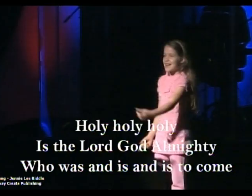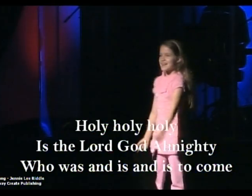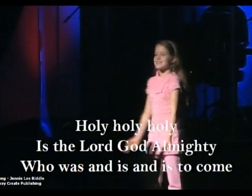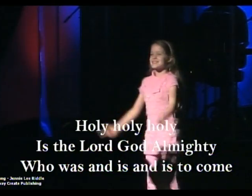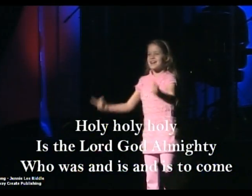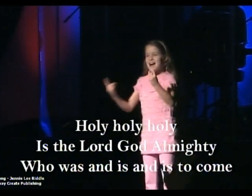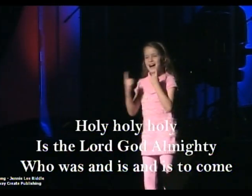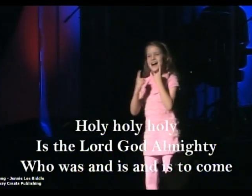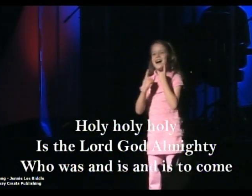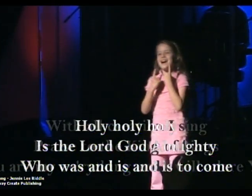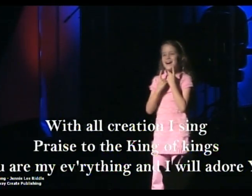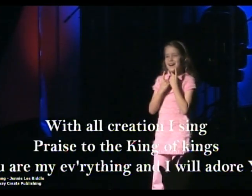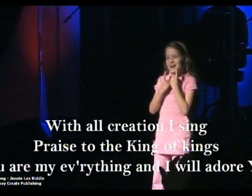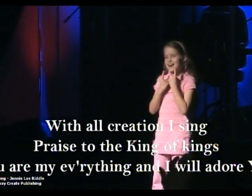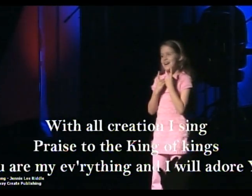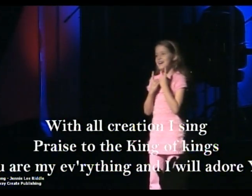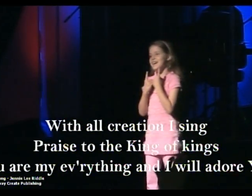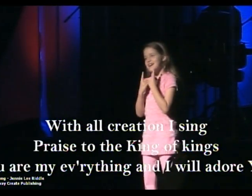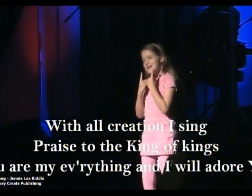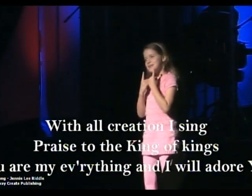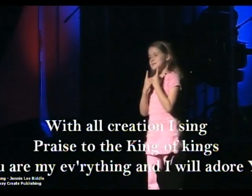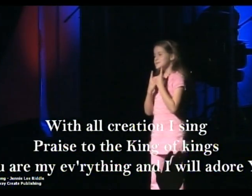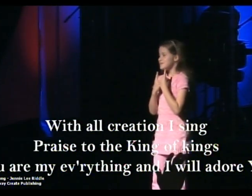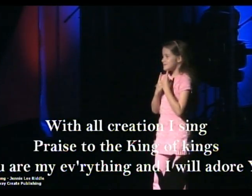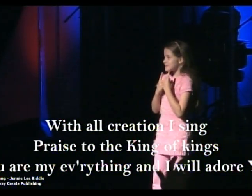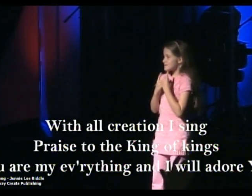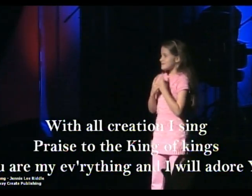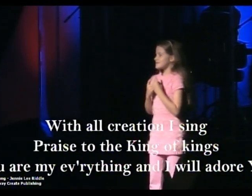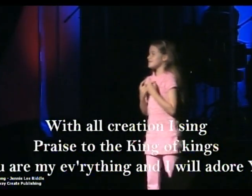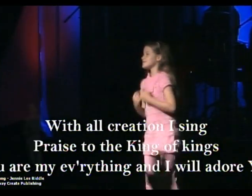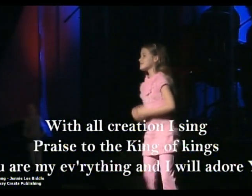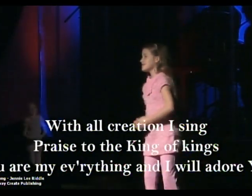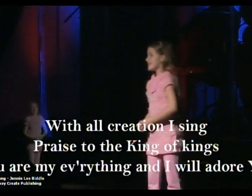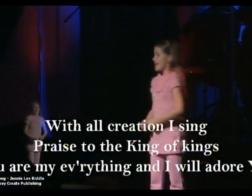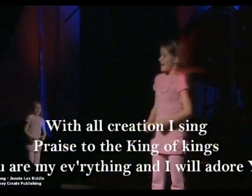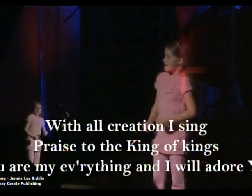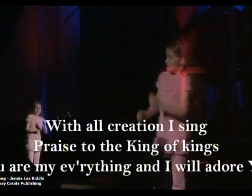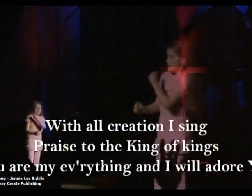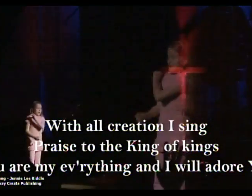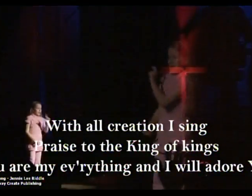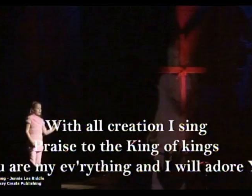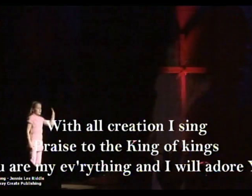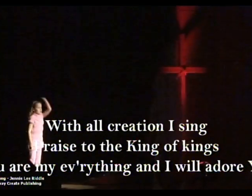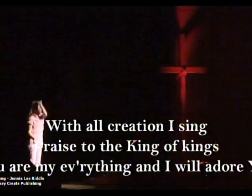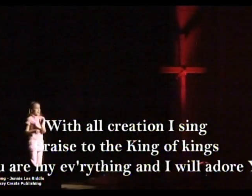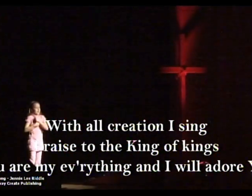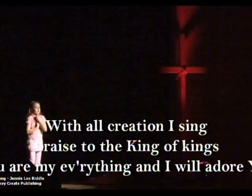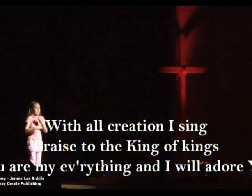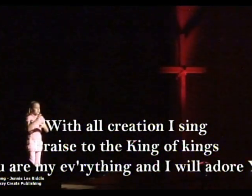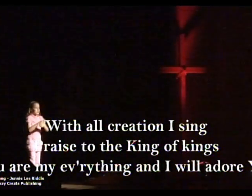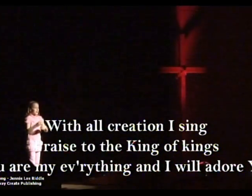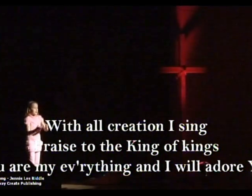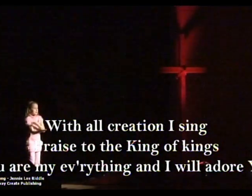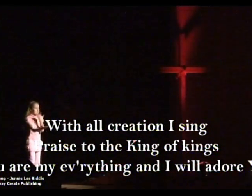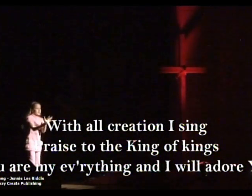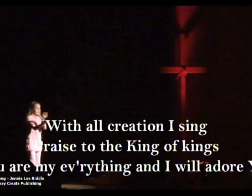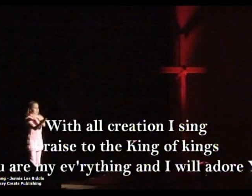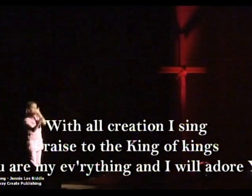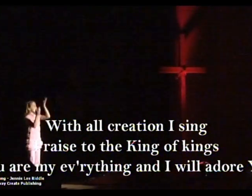is to come With all creation I sing